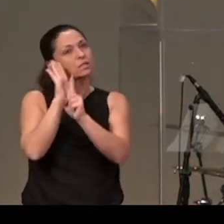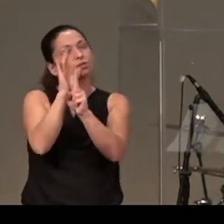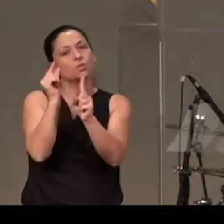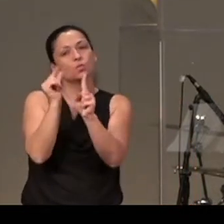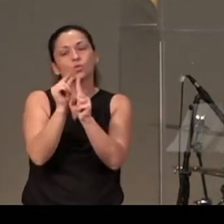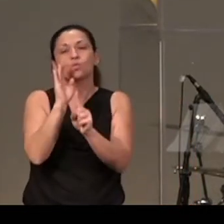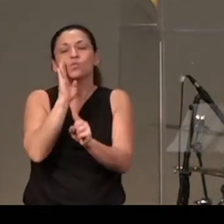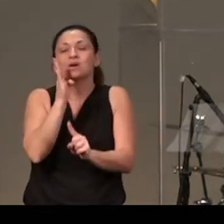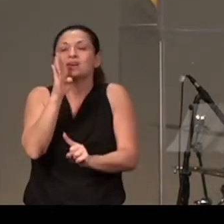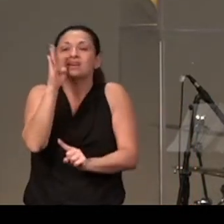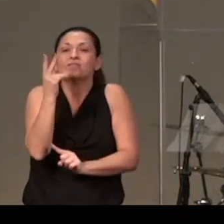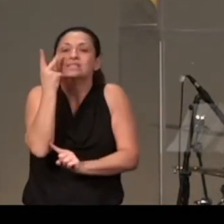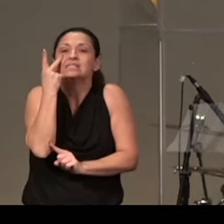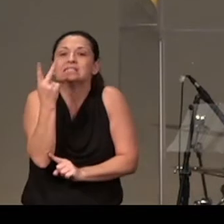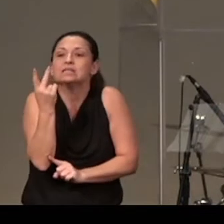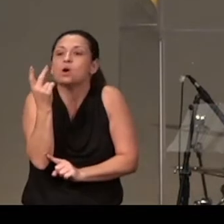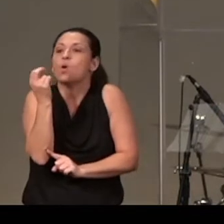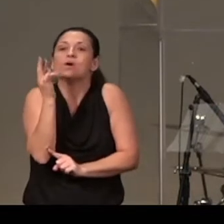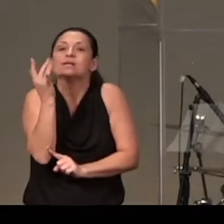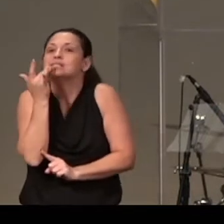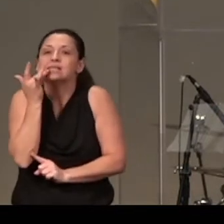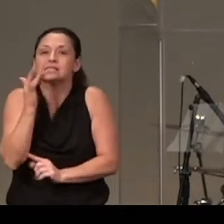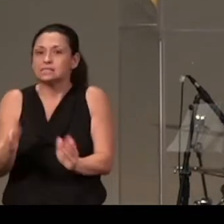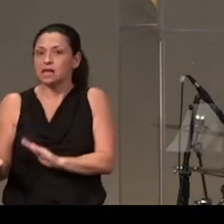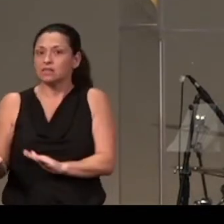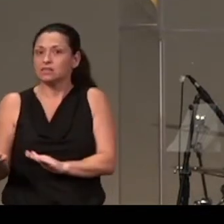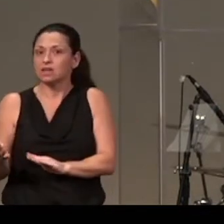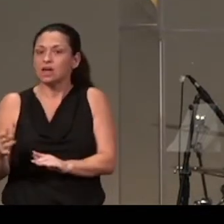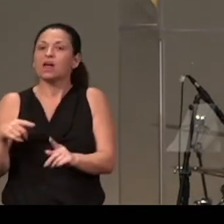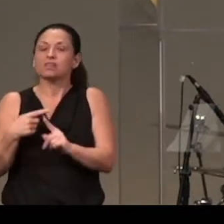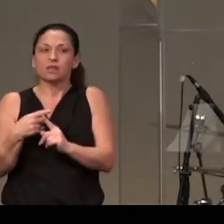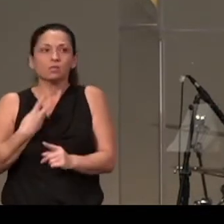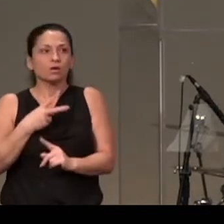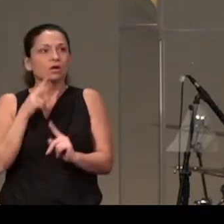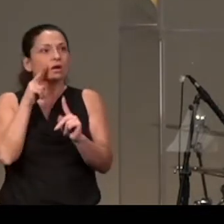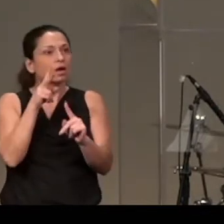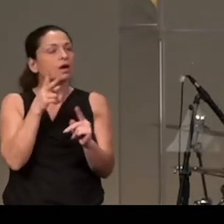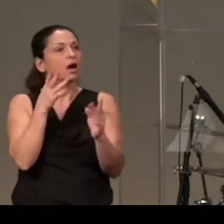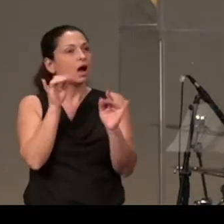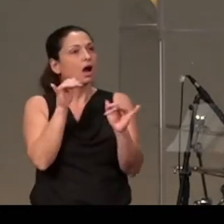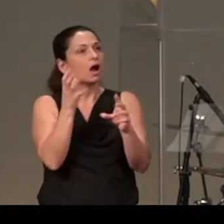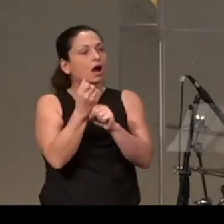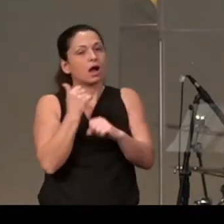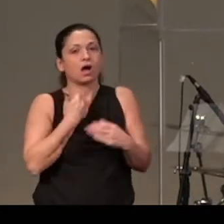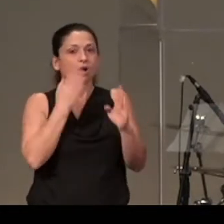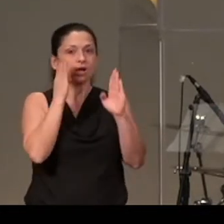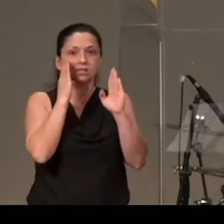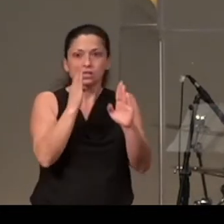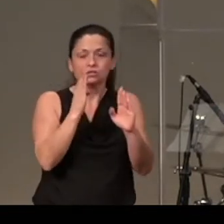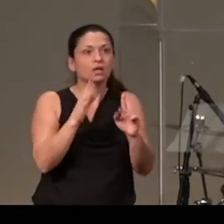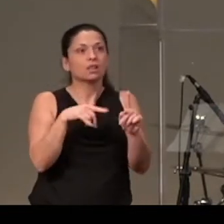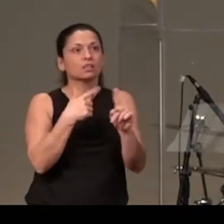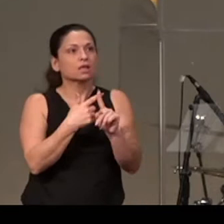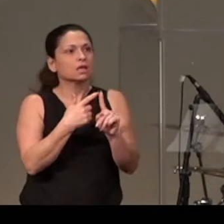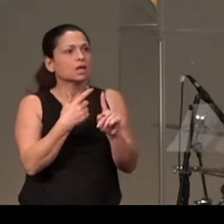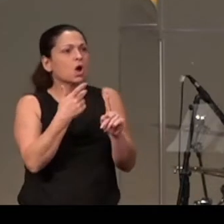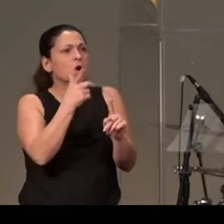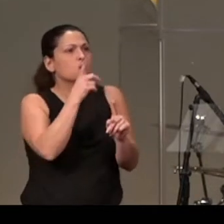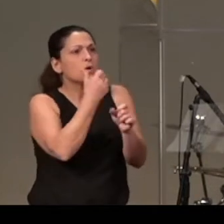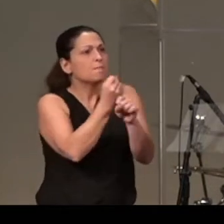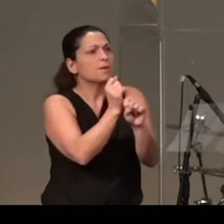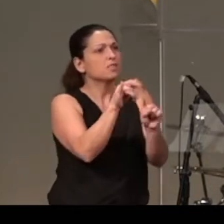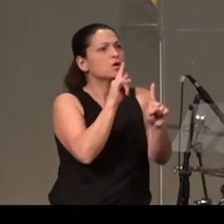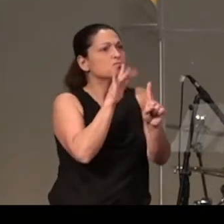death. That makes us want to lean in. Then we want to ask, who's making the promise? Who's making that promise to us? It's Jesus. And who is he?